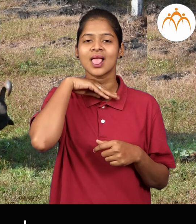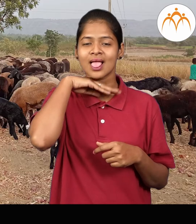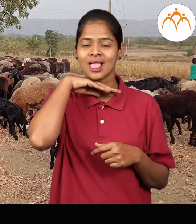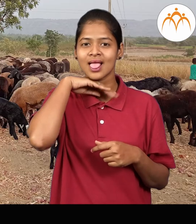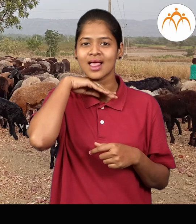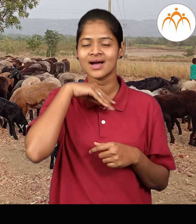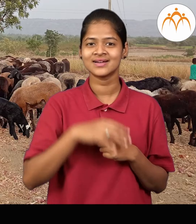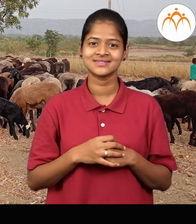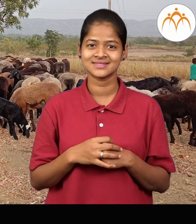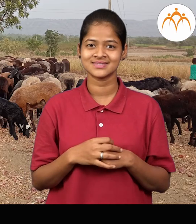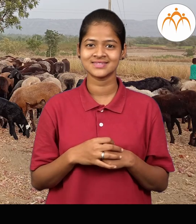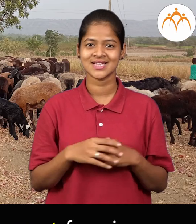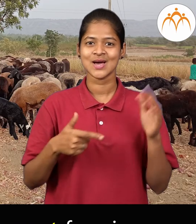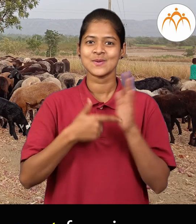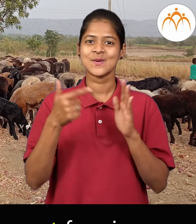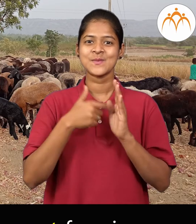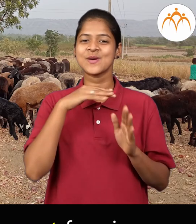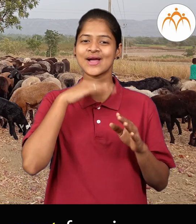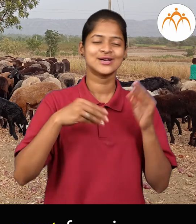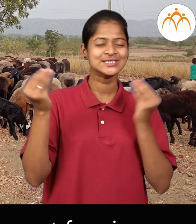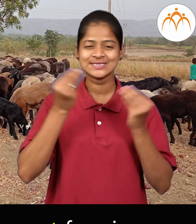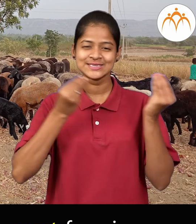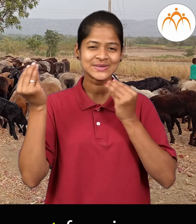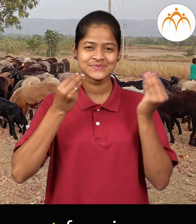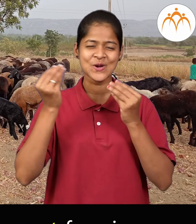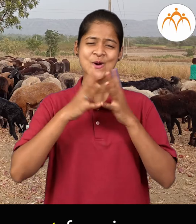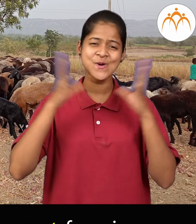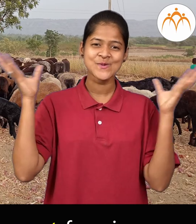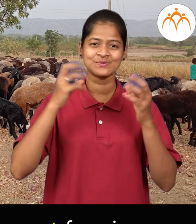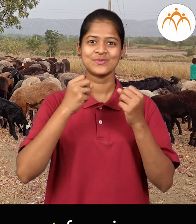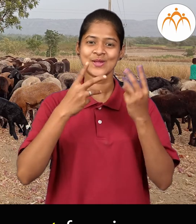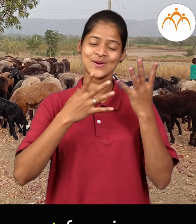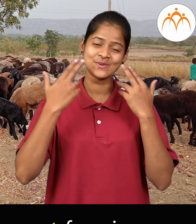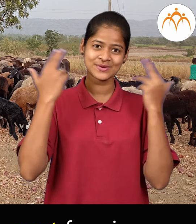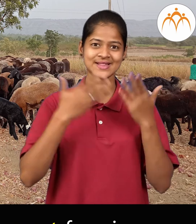Goat. Many people are into goat farming.